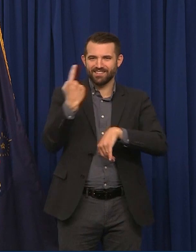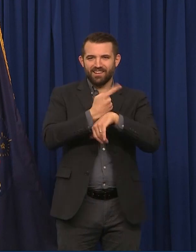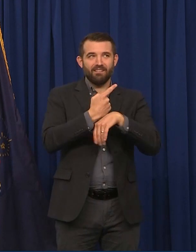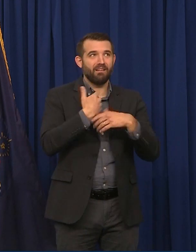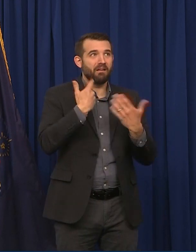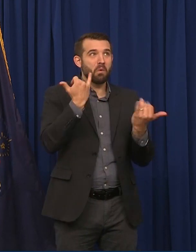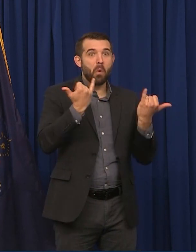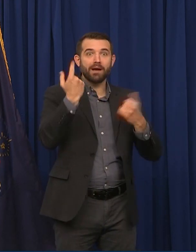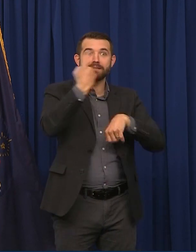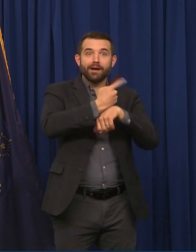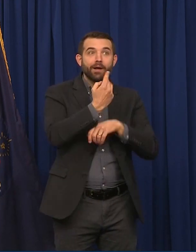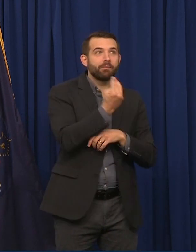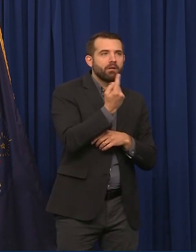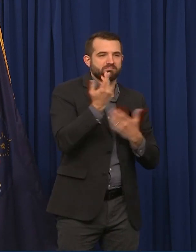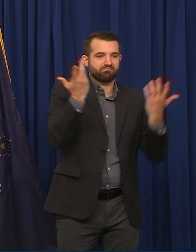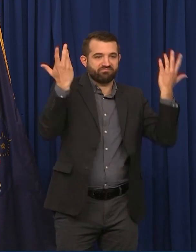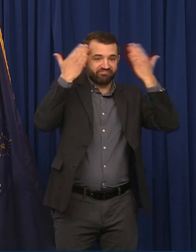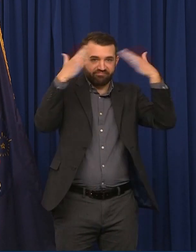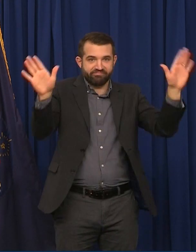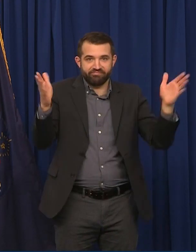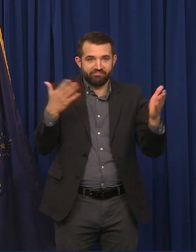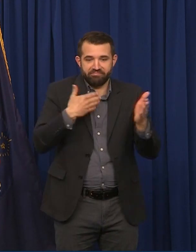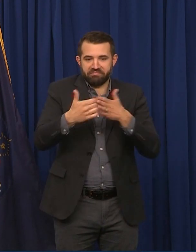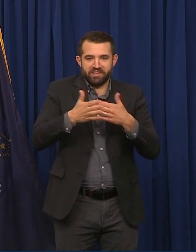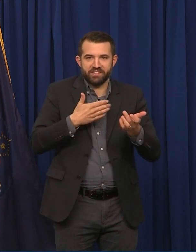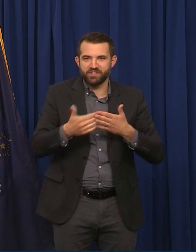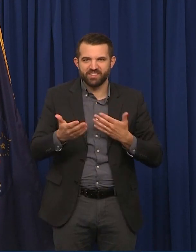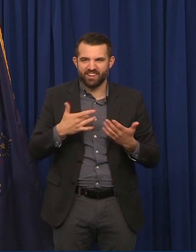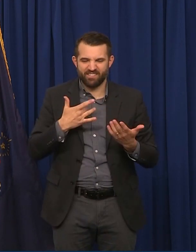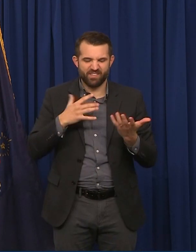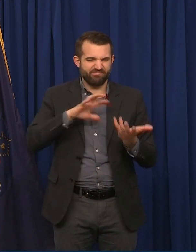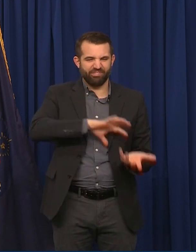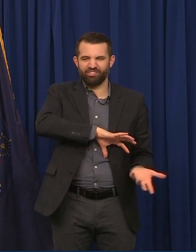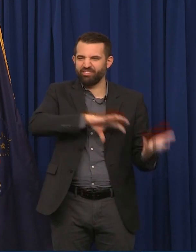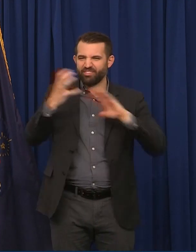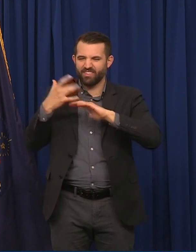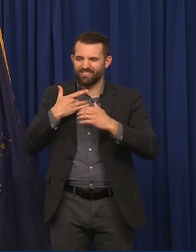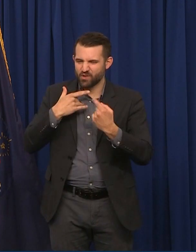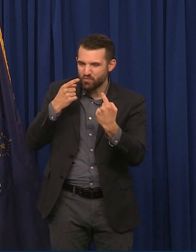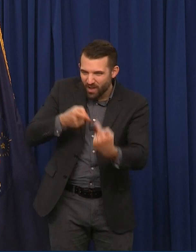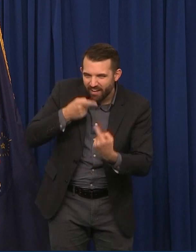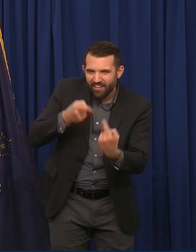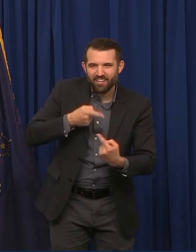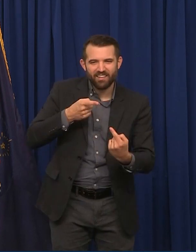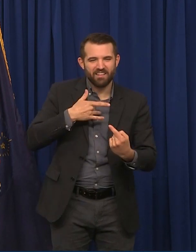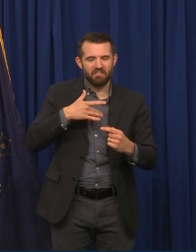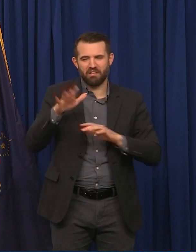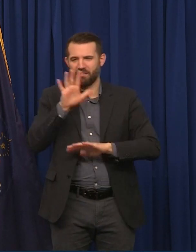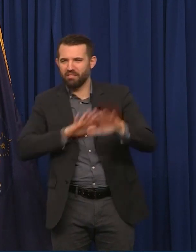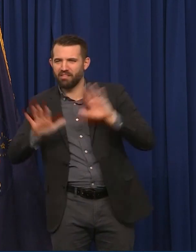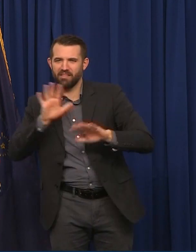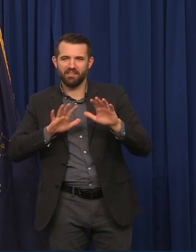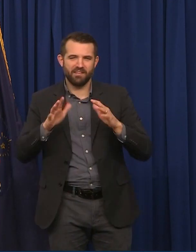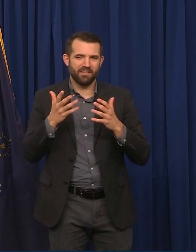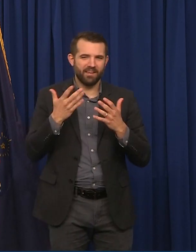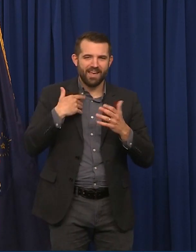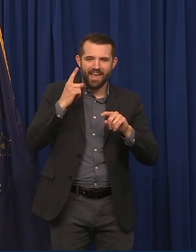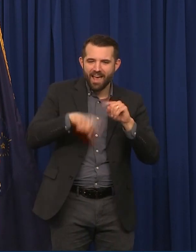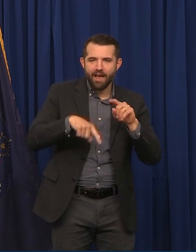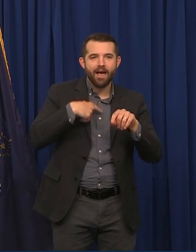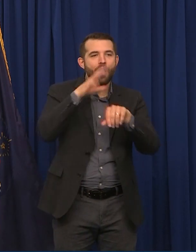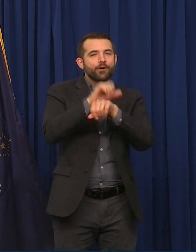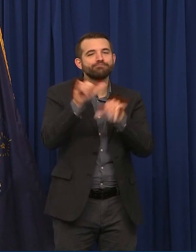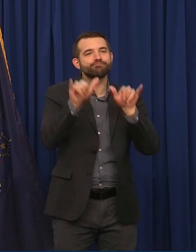A lot of us don't feel okay with all of this disorientation. And that's